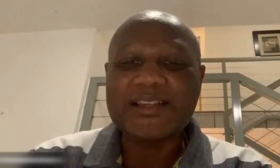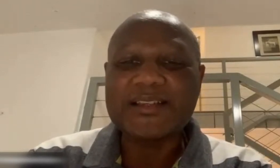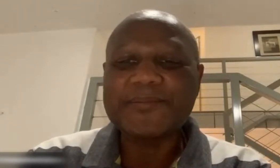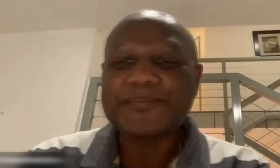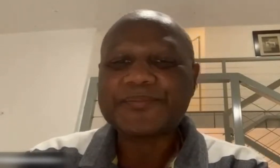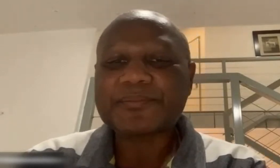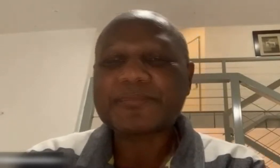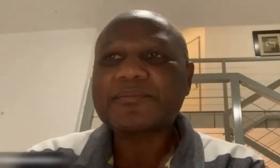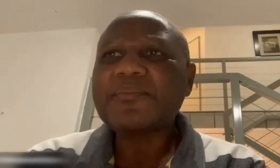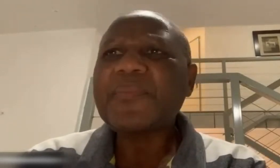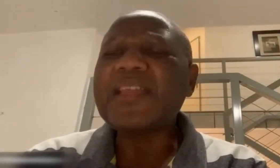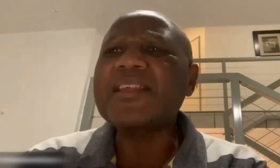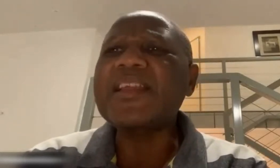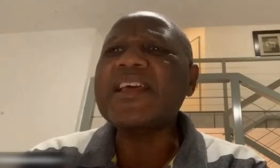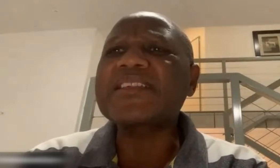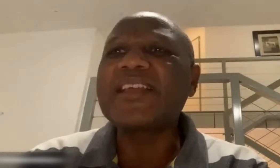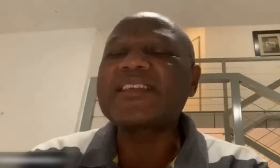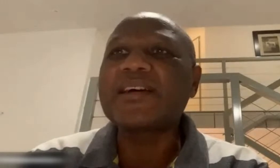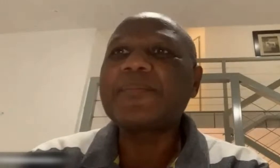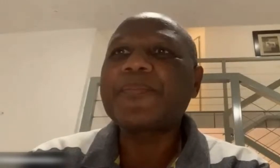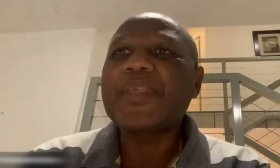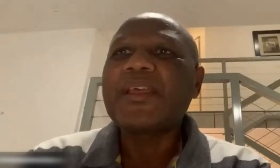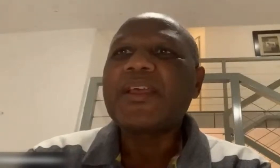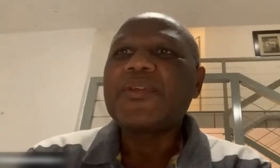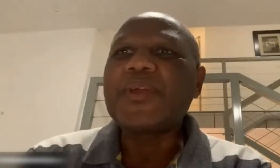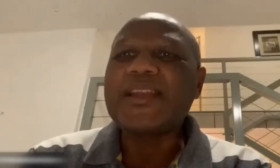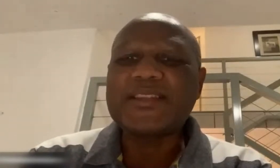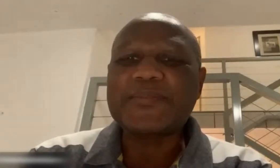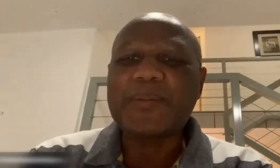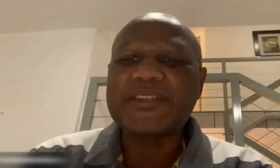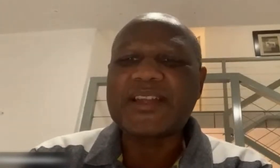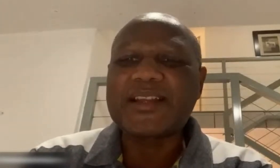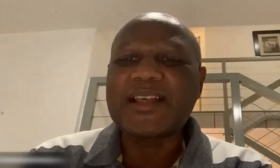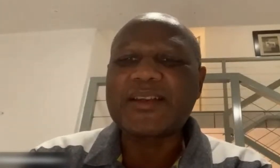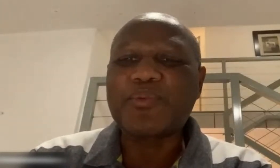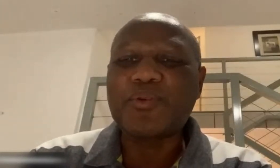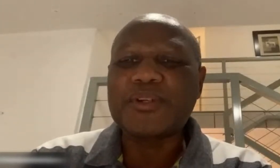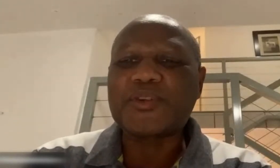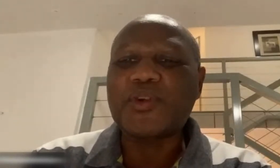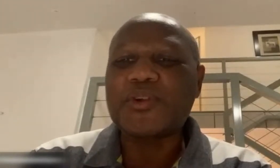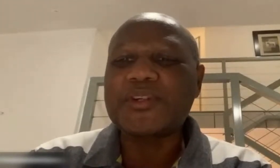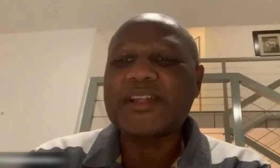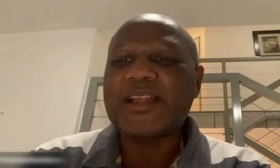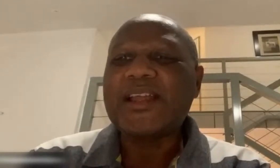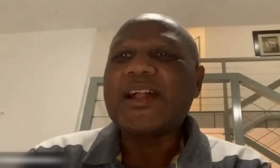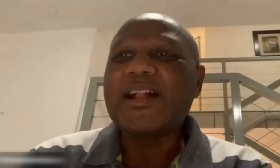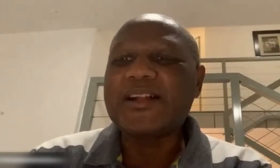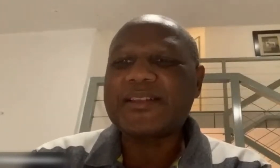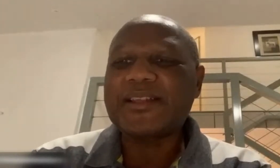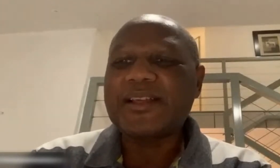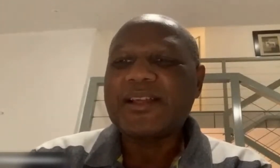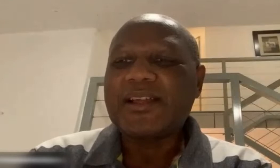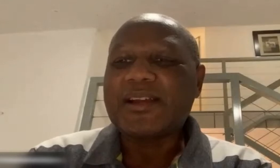related. 3 years later, UNAIDS published another report called Health, Rights